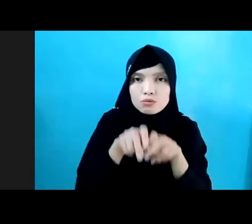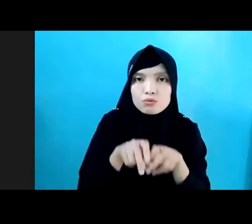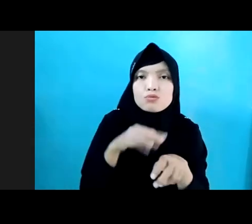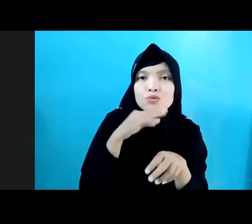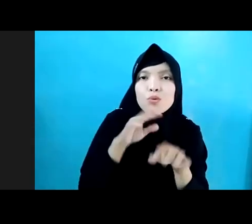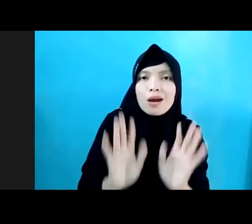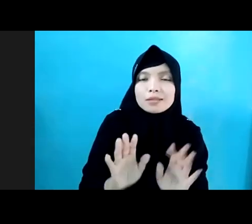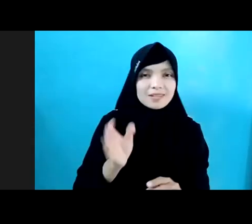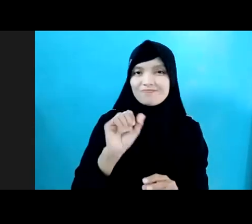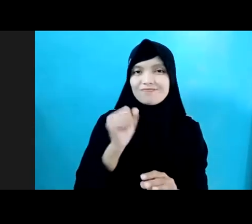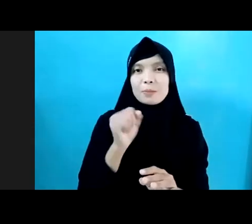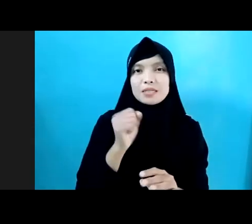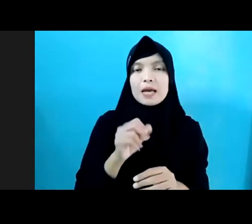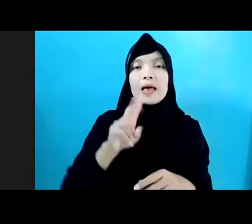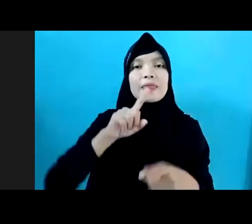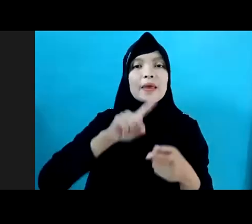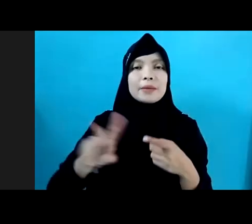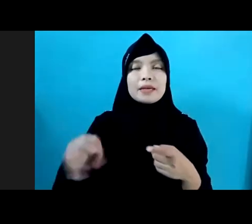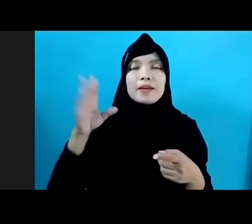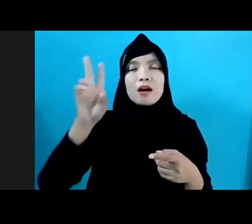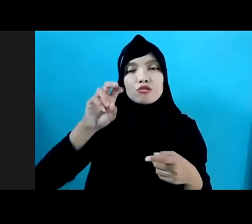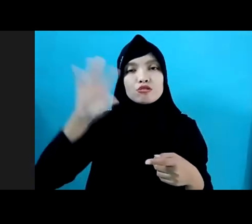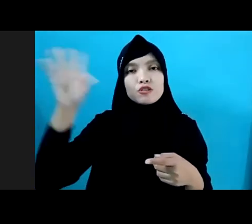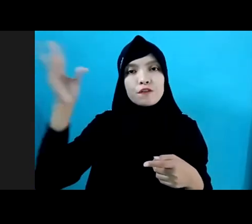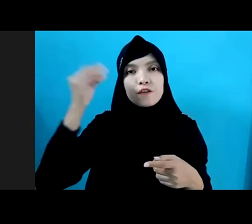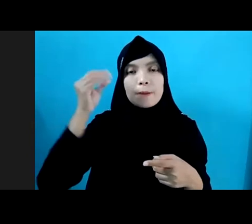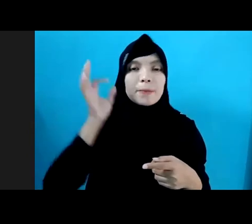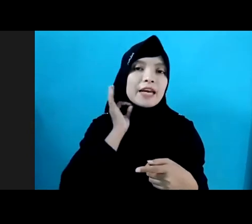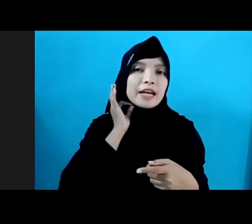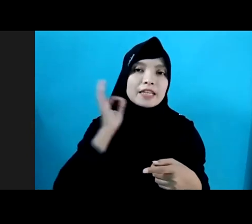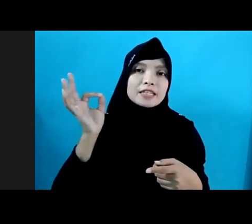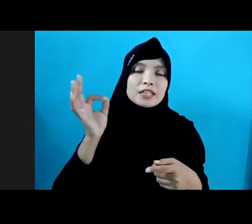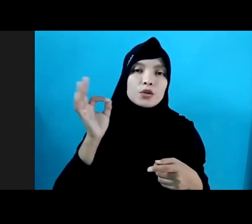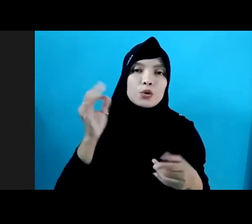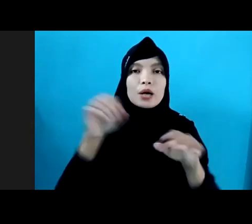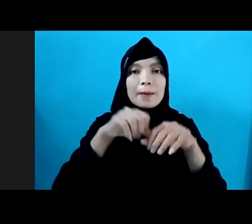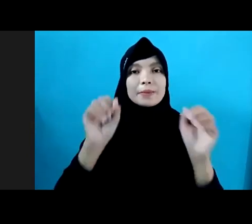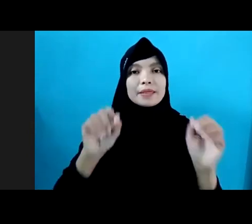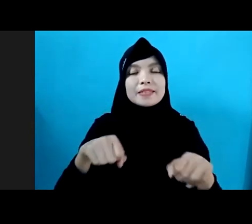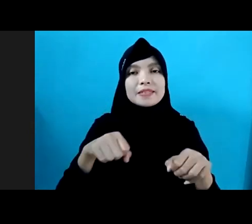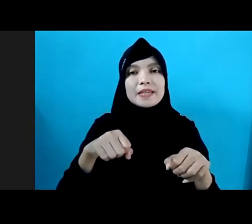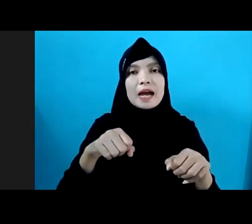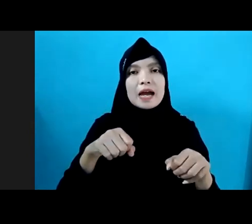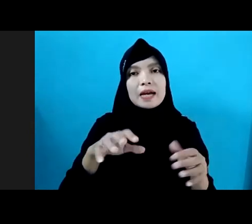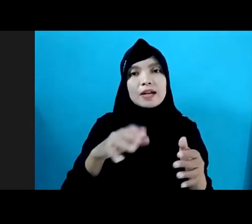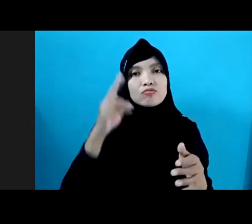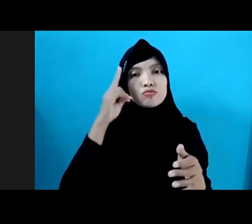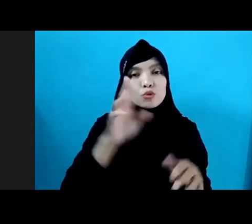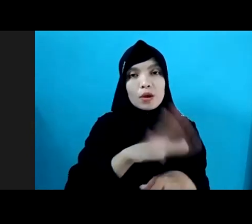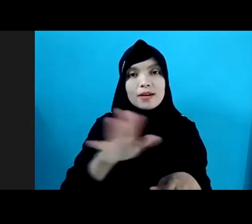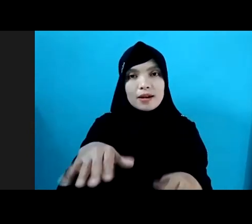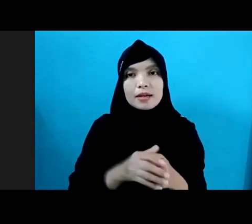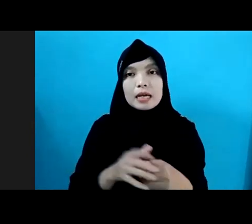Risks For Children So We Bring That Expertise To The Table And More And More We're Being